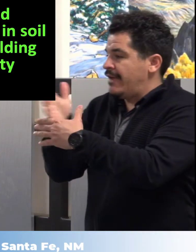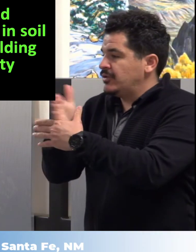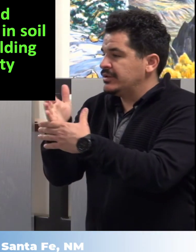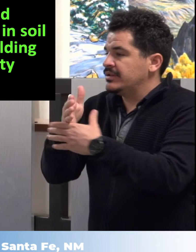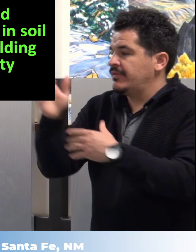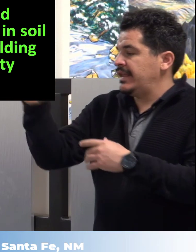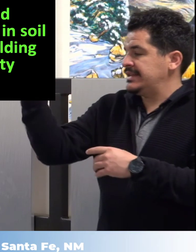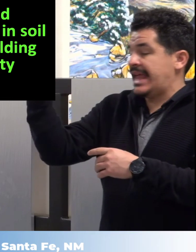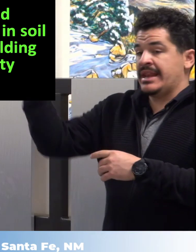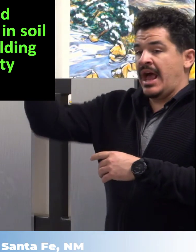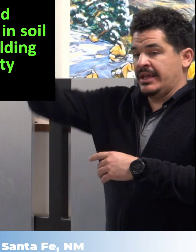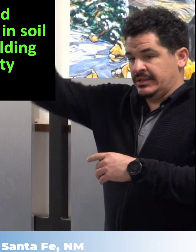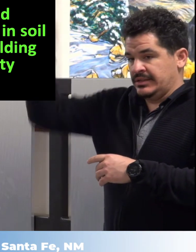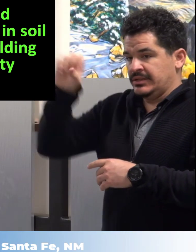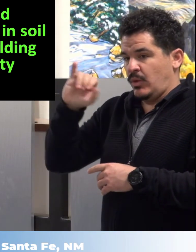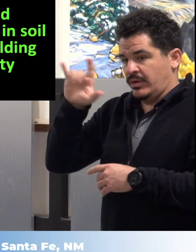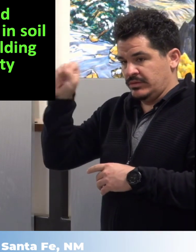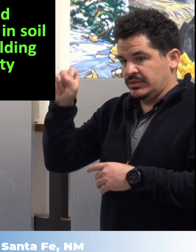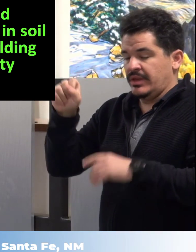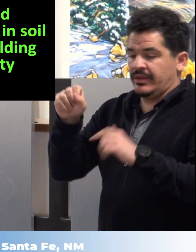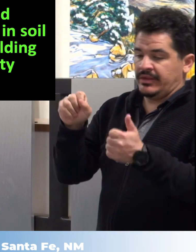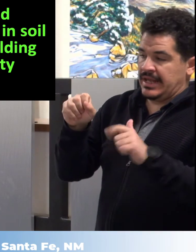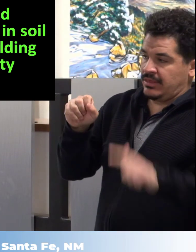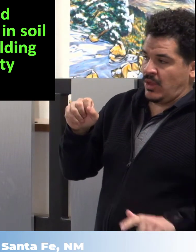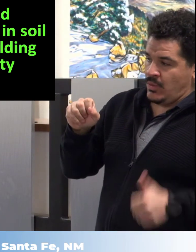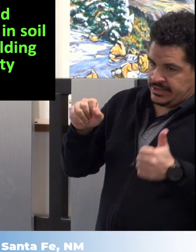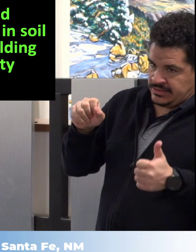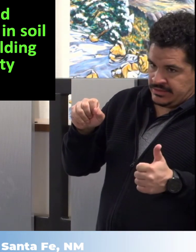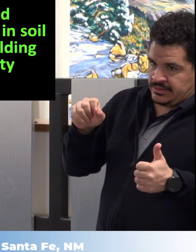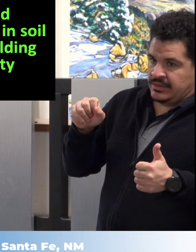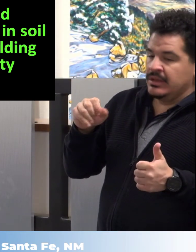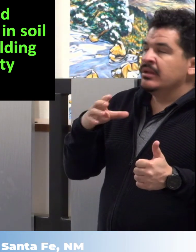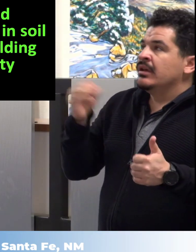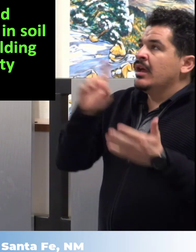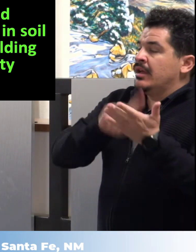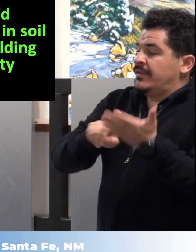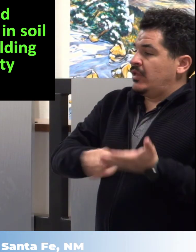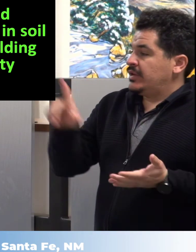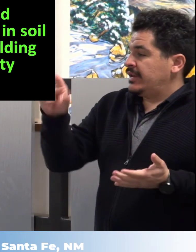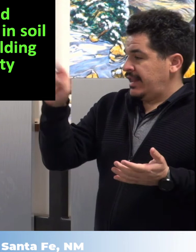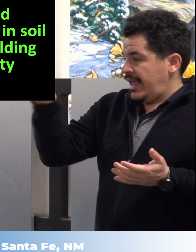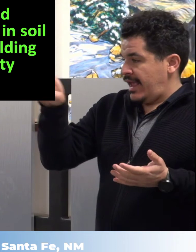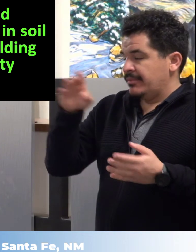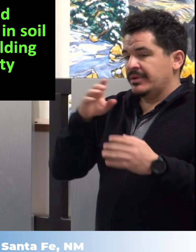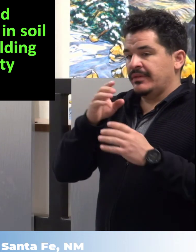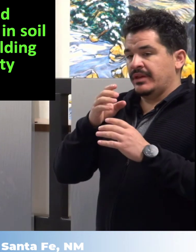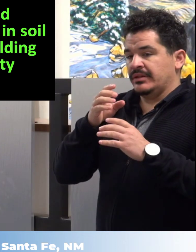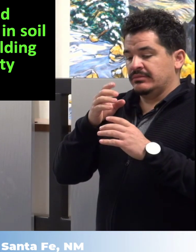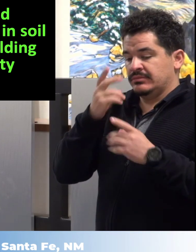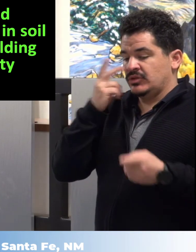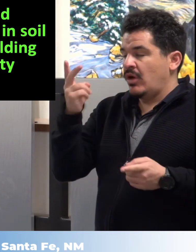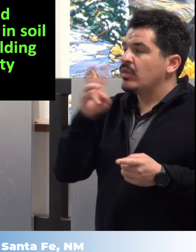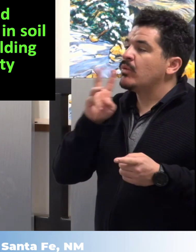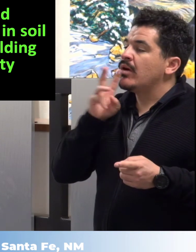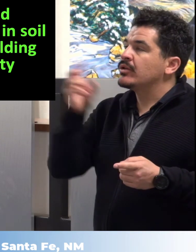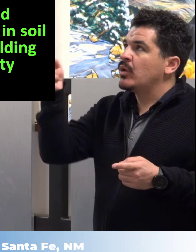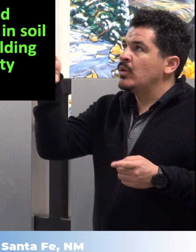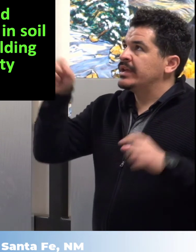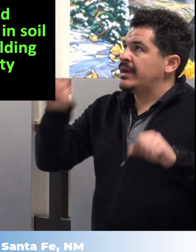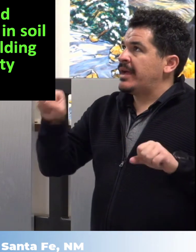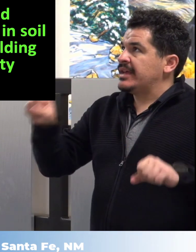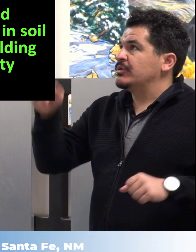and compare that to the average of the 10 lowest ranking soils and then they looked in the lab, they actually looked at their water holding capacity, found an